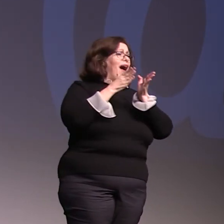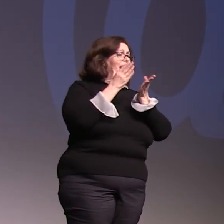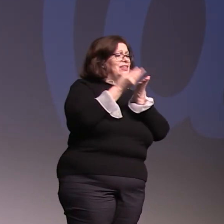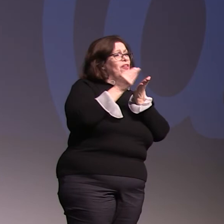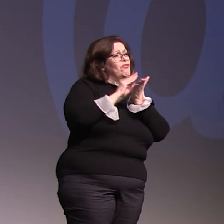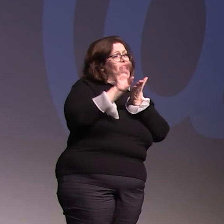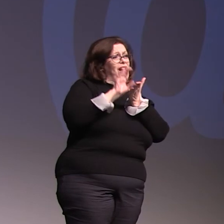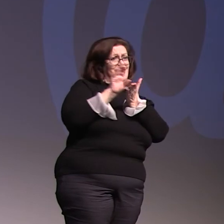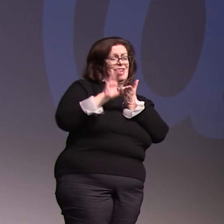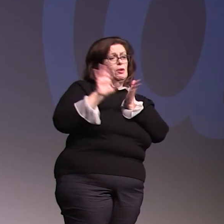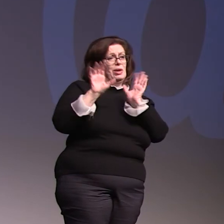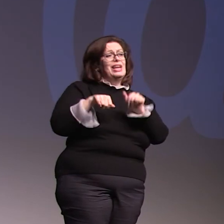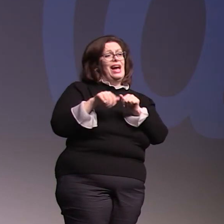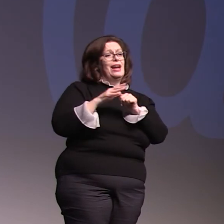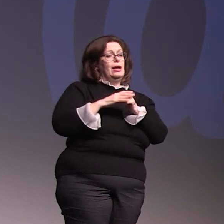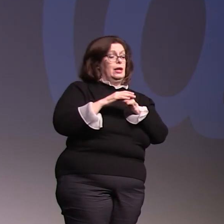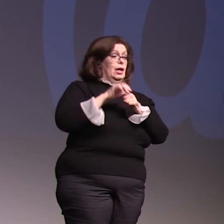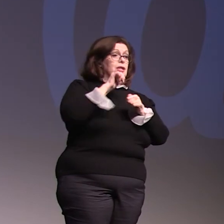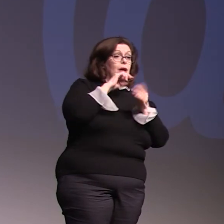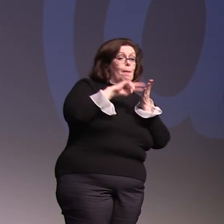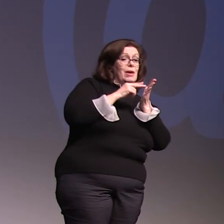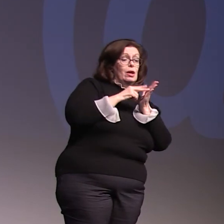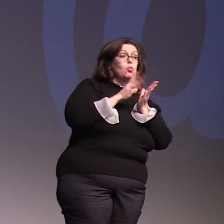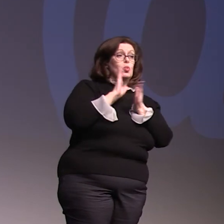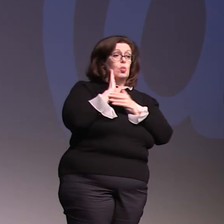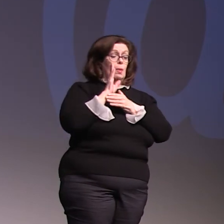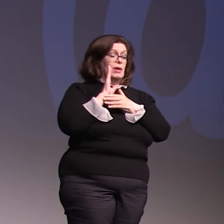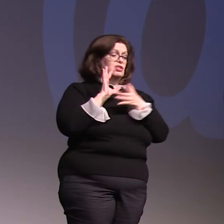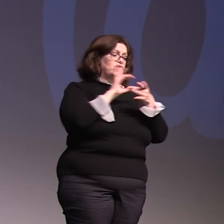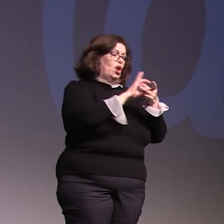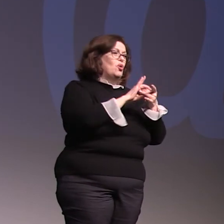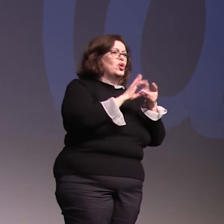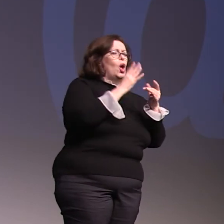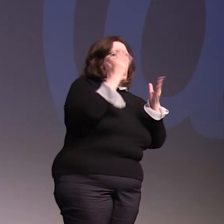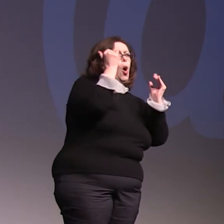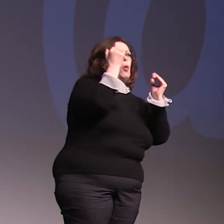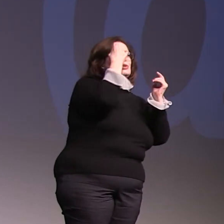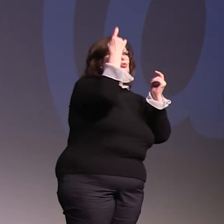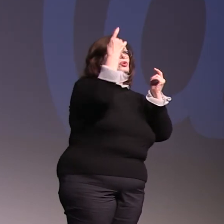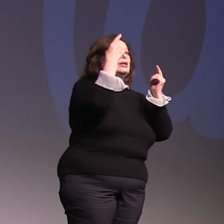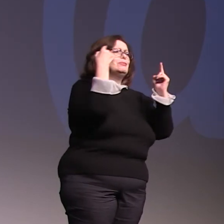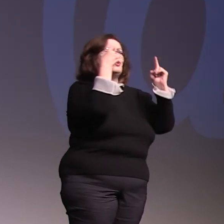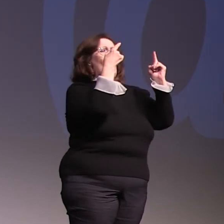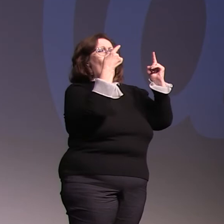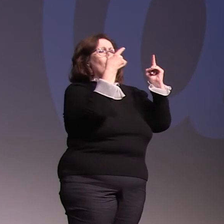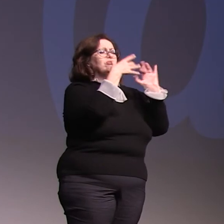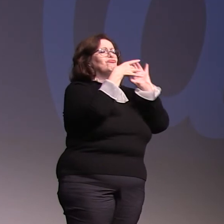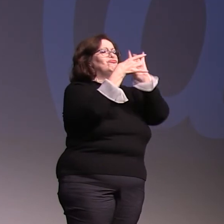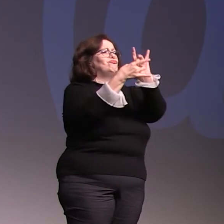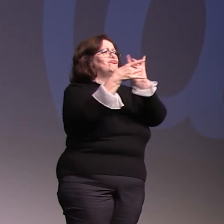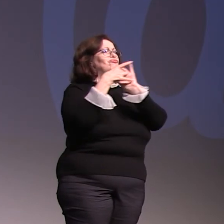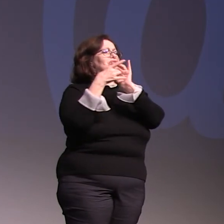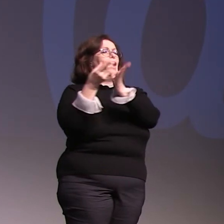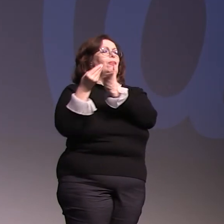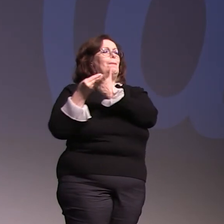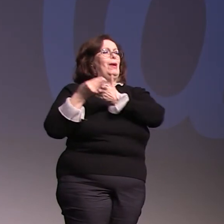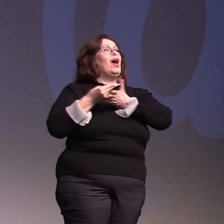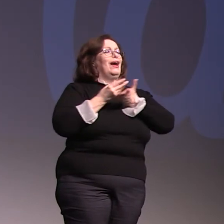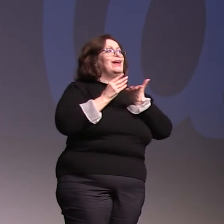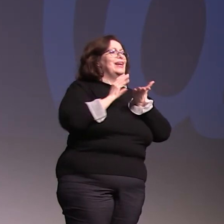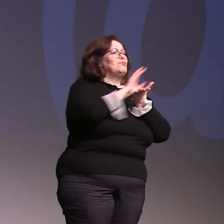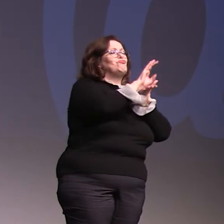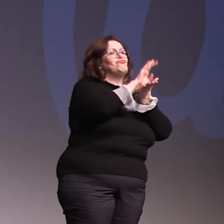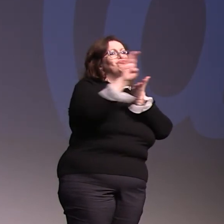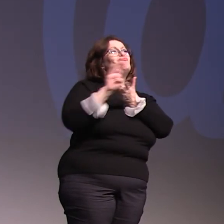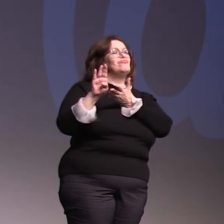funded. And it does mean that we will be able to tie some of the hopes and dreams and outcomes that we want for our kids and know what's being funded and